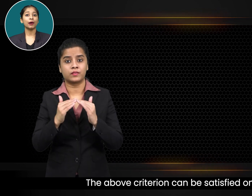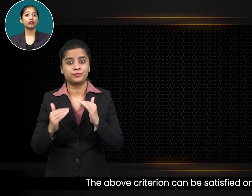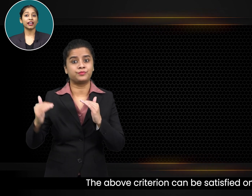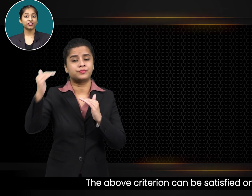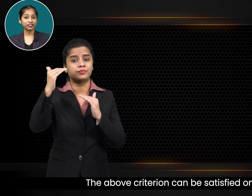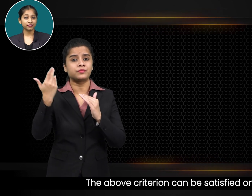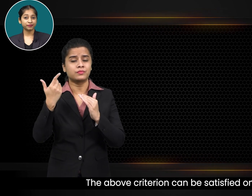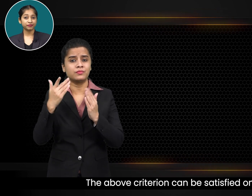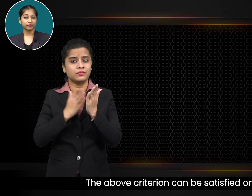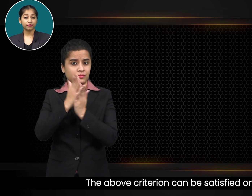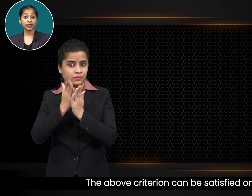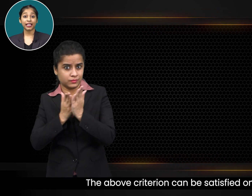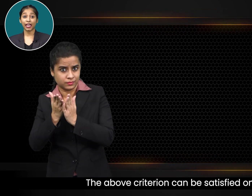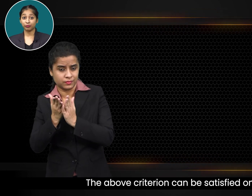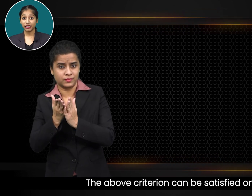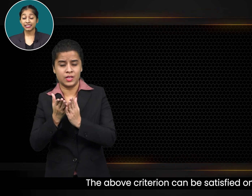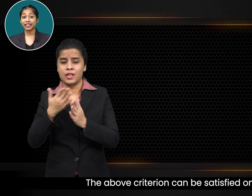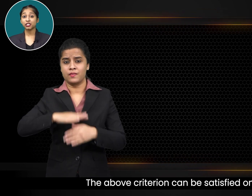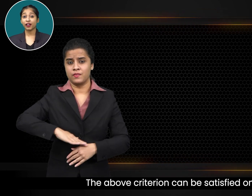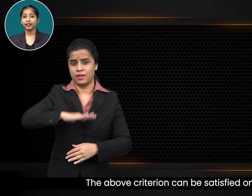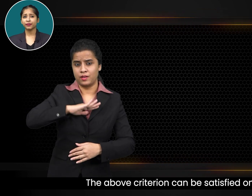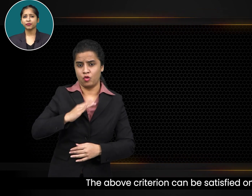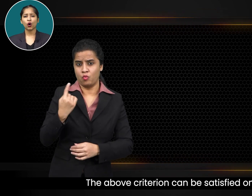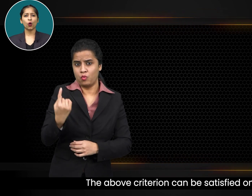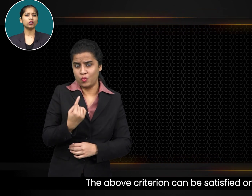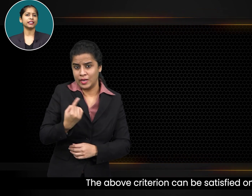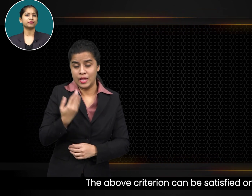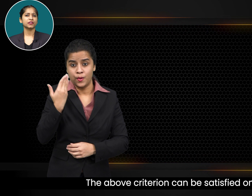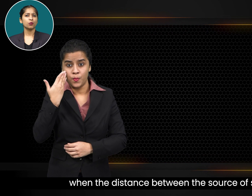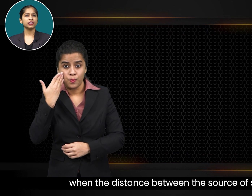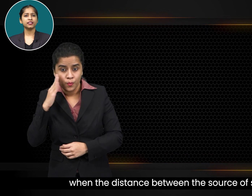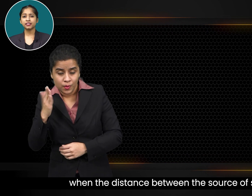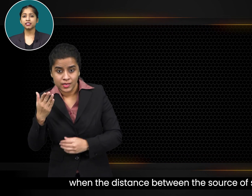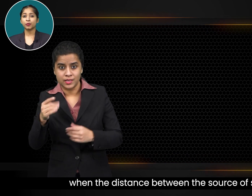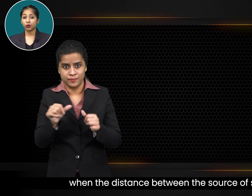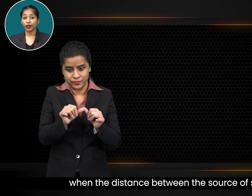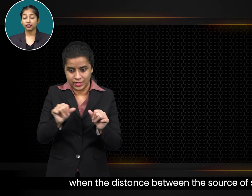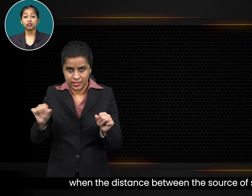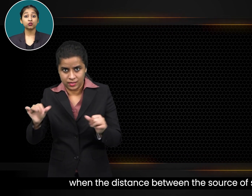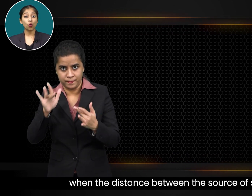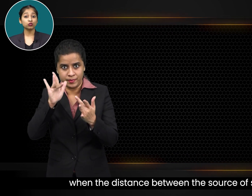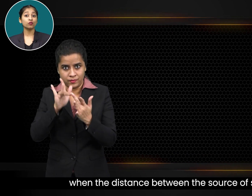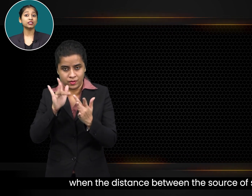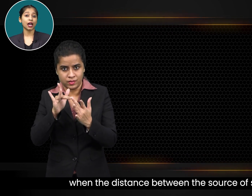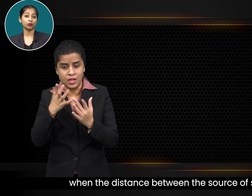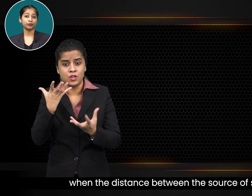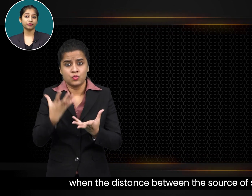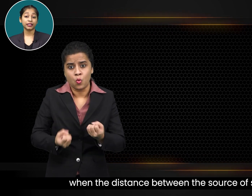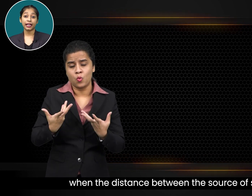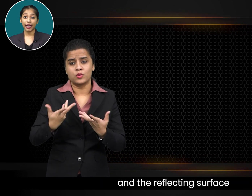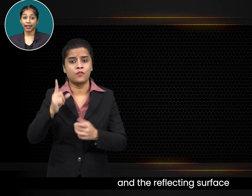The above criterion can be satisfied only when the distance between the source of